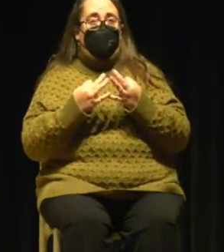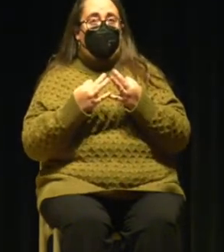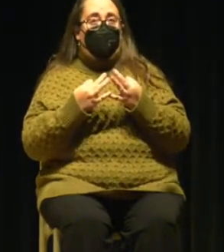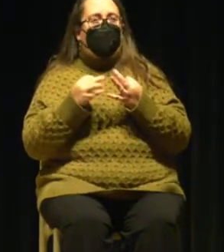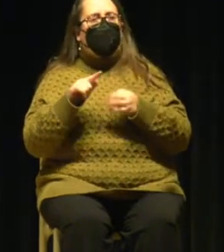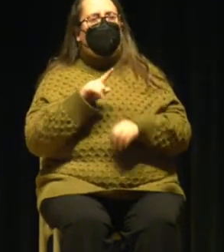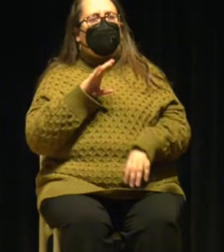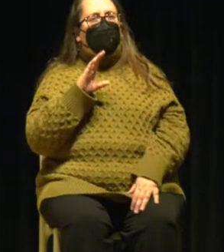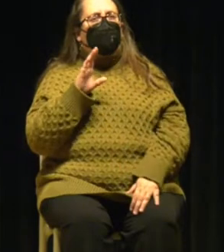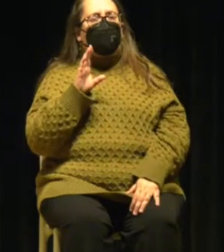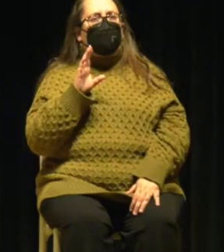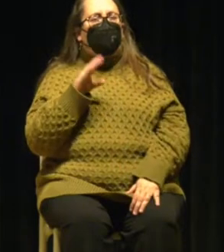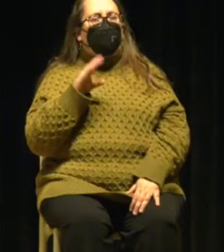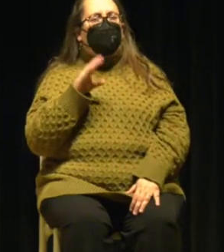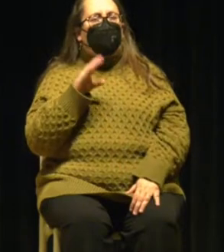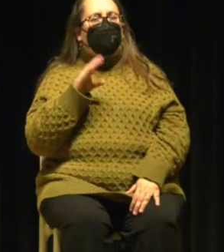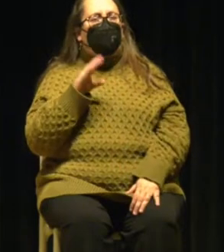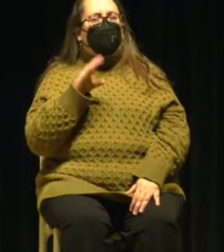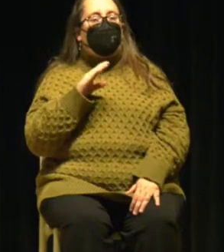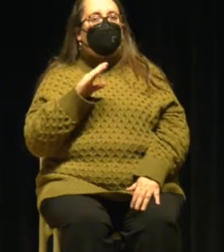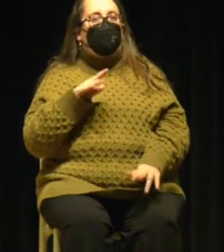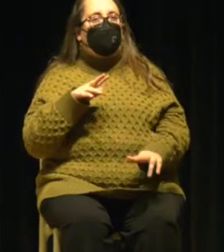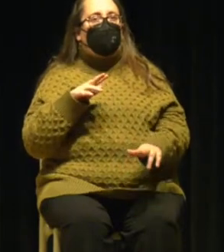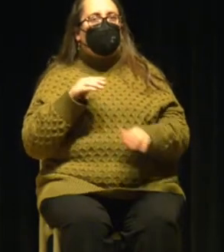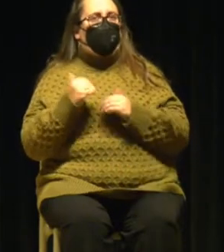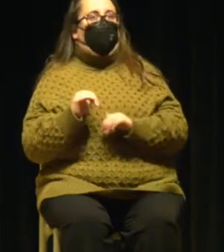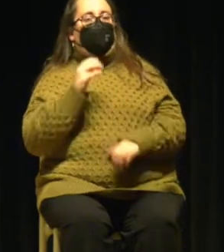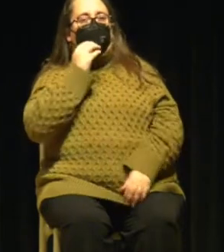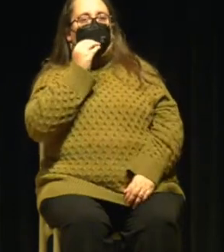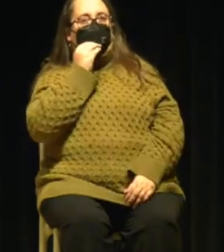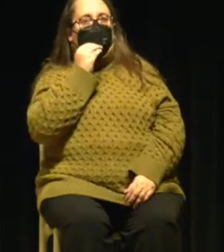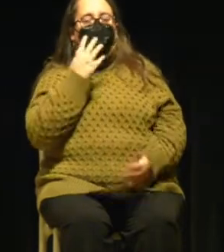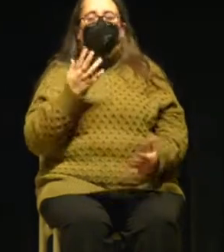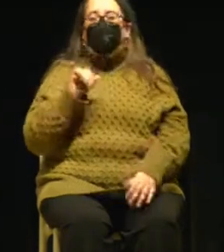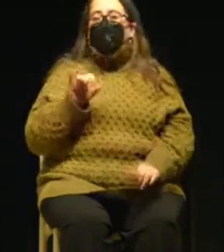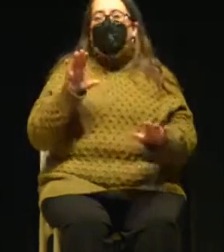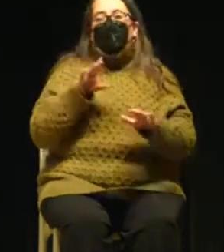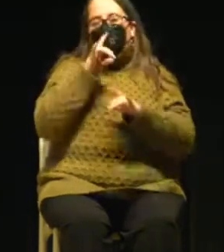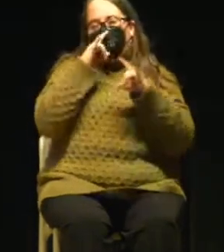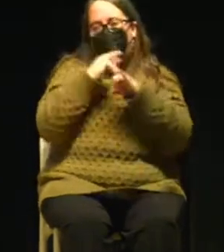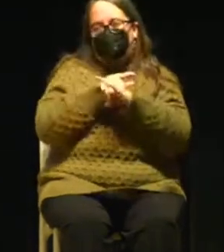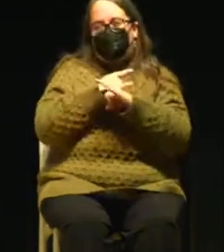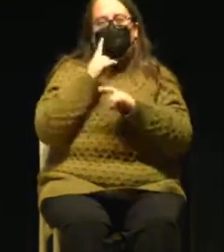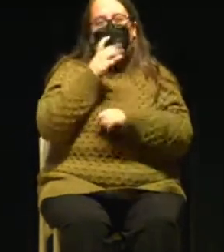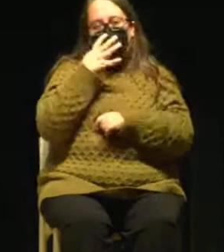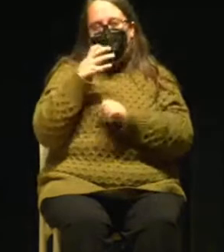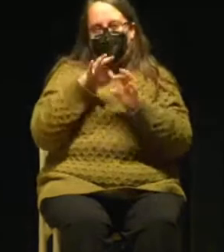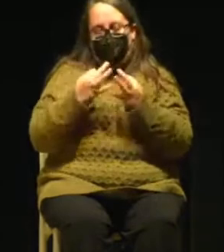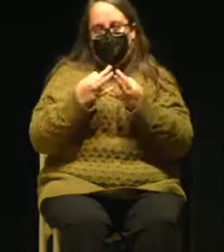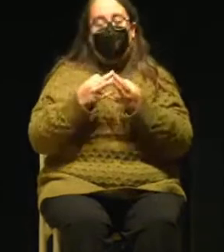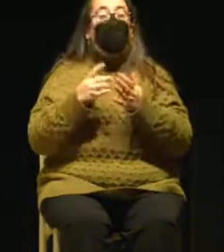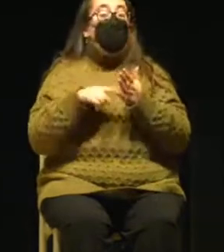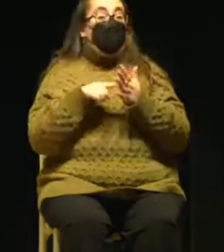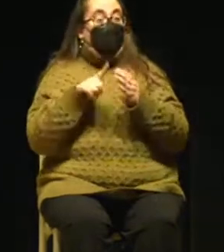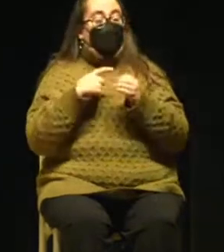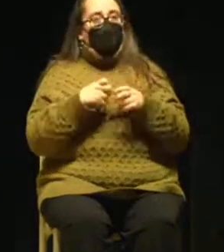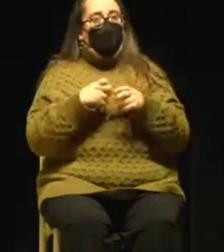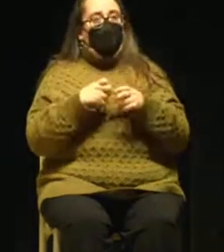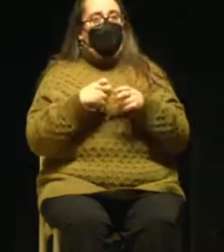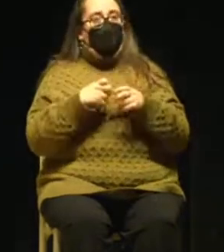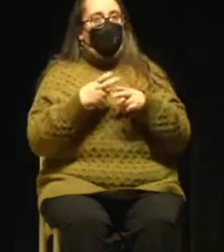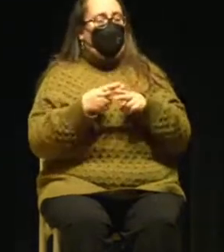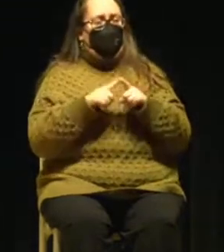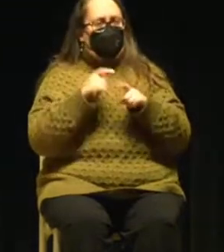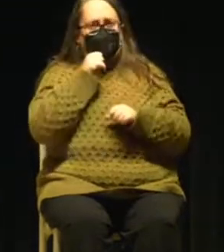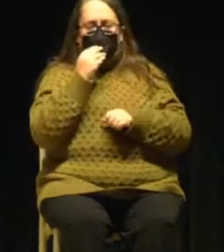I mean, they never even deprived me of food. Well, this is the wonderful irony, especially with immigrant families. They critique you about your weight, but if you're not